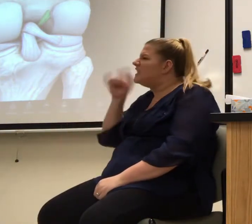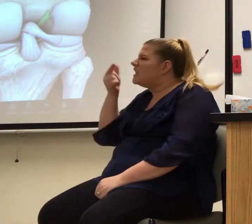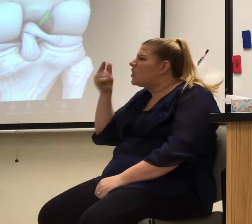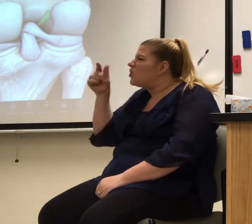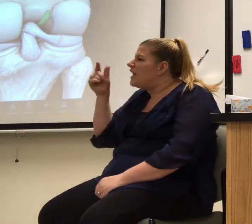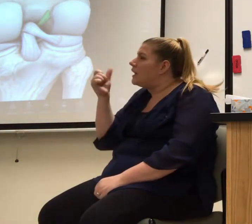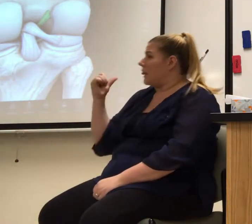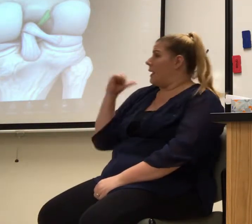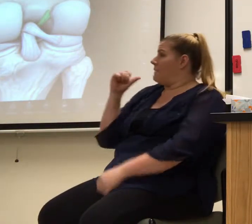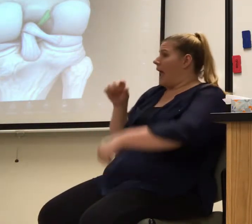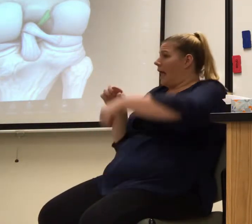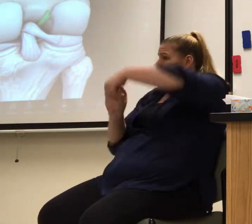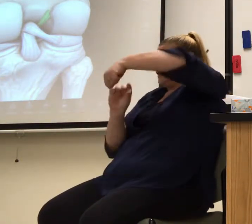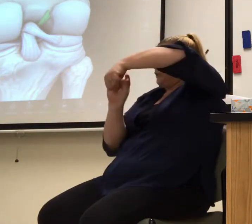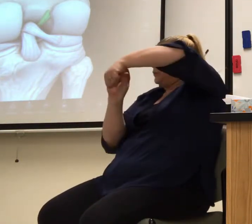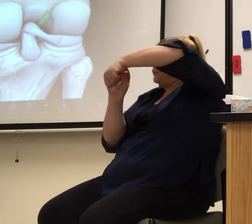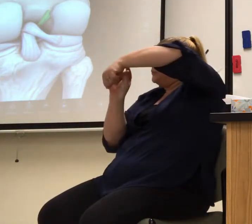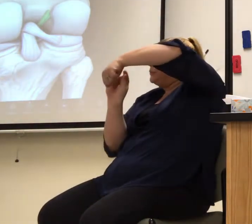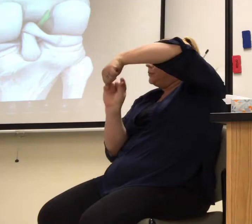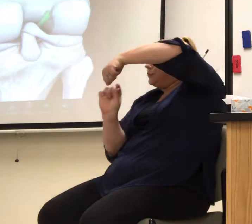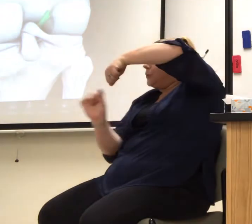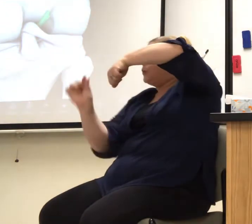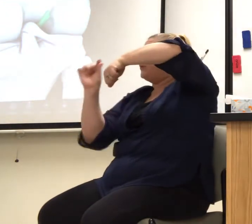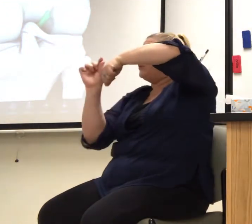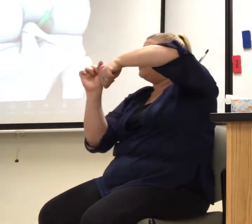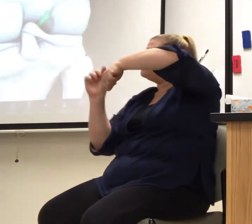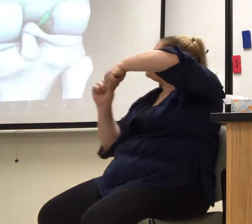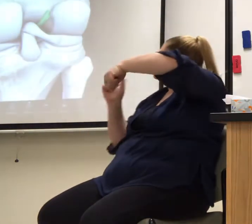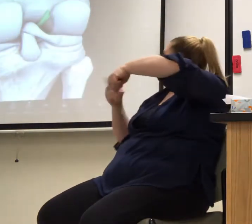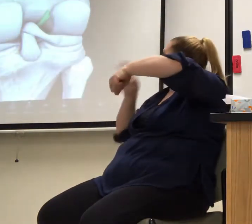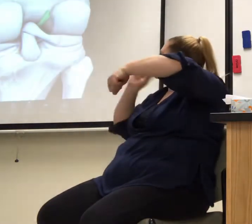kind of starting, I'll use green,